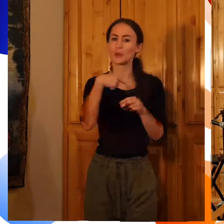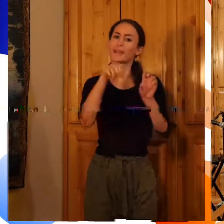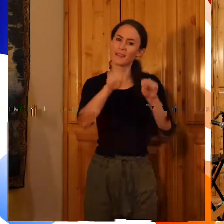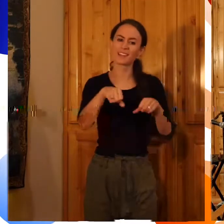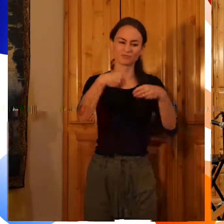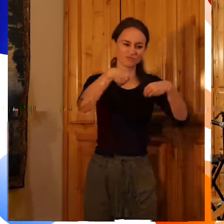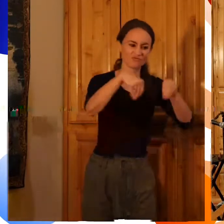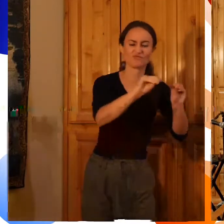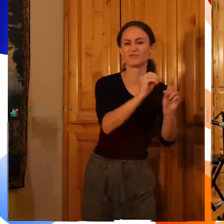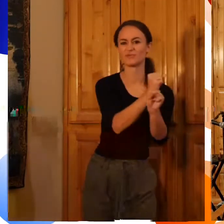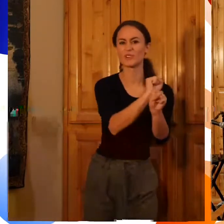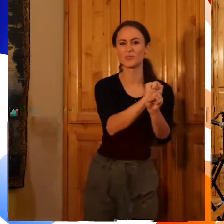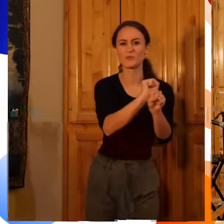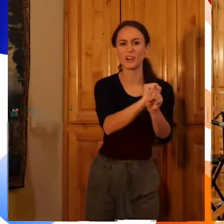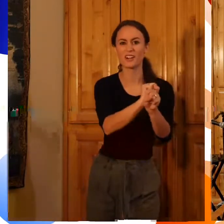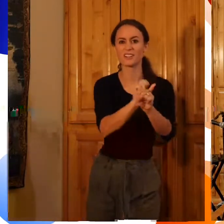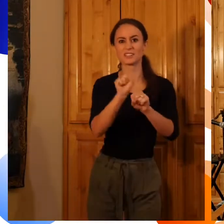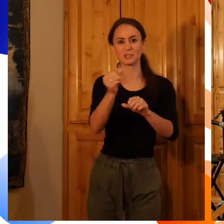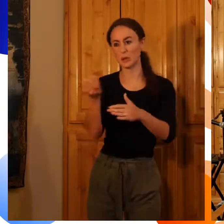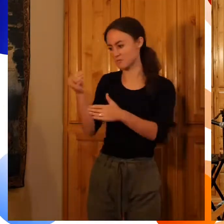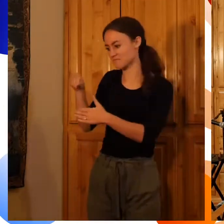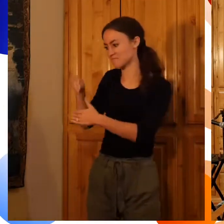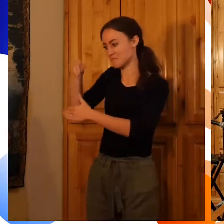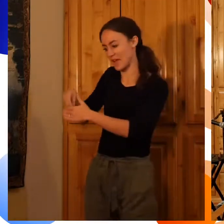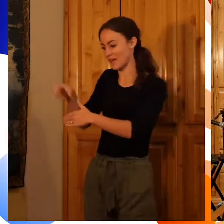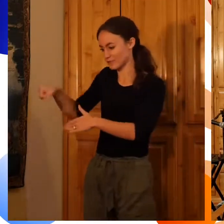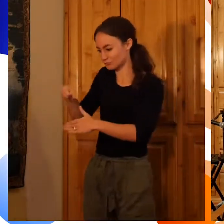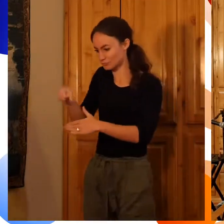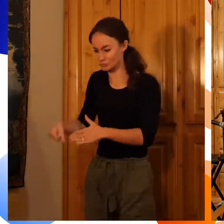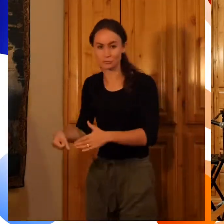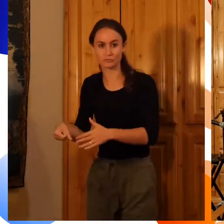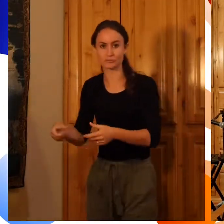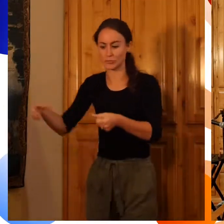cart, and he trudged into the little town of Lamfell Moor.